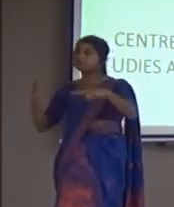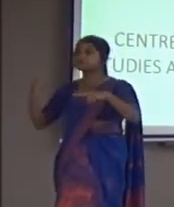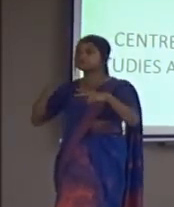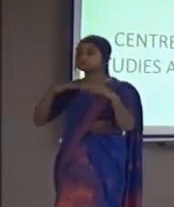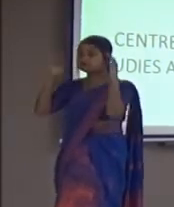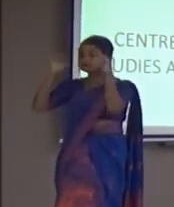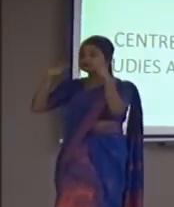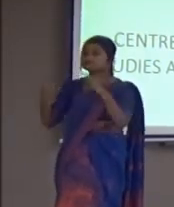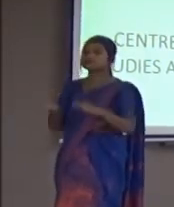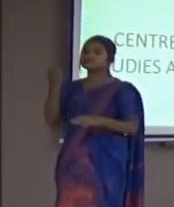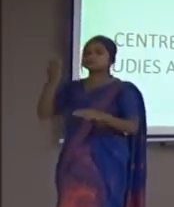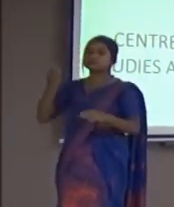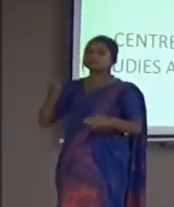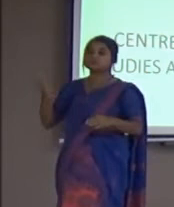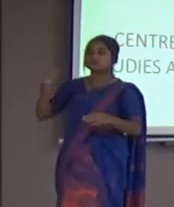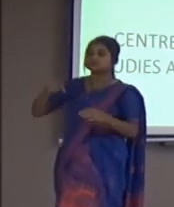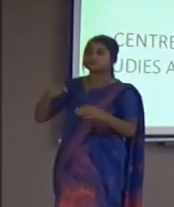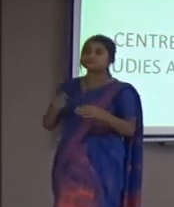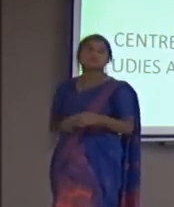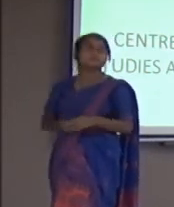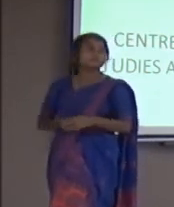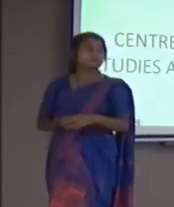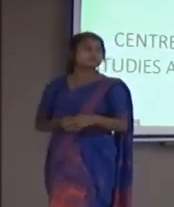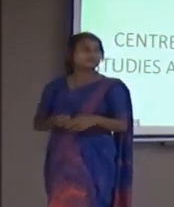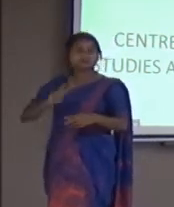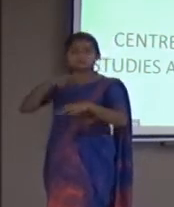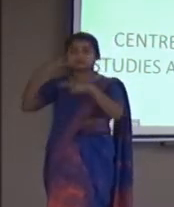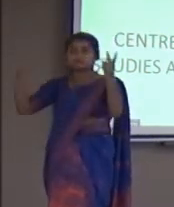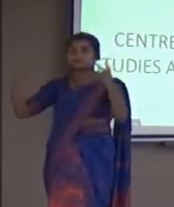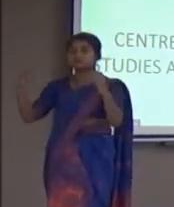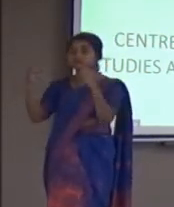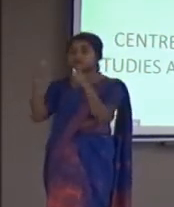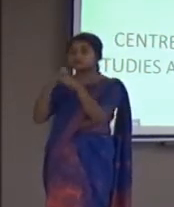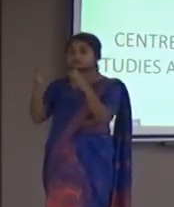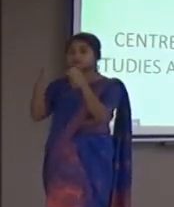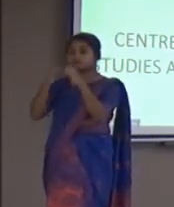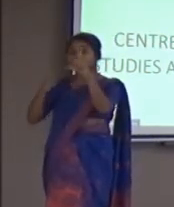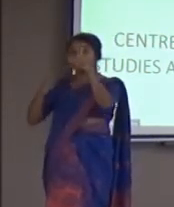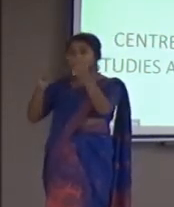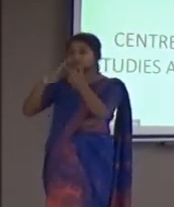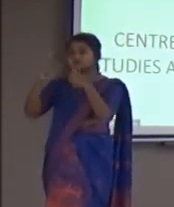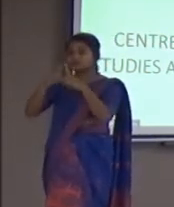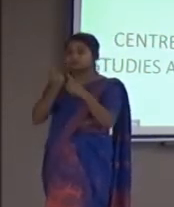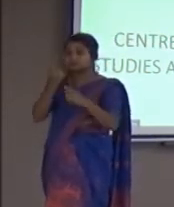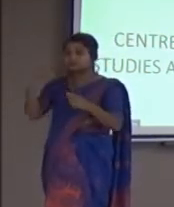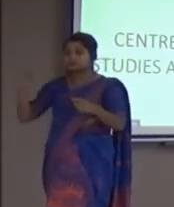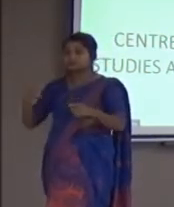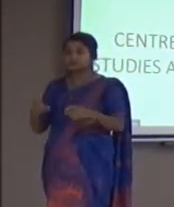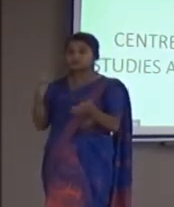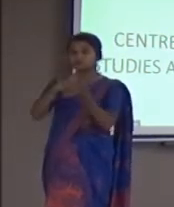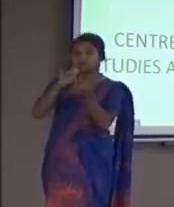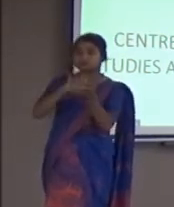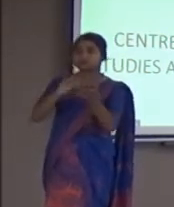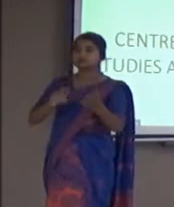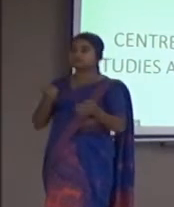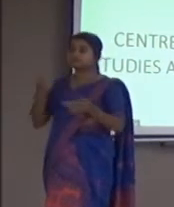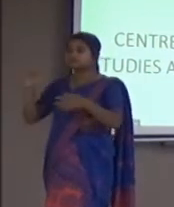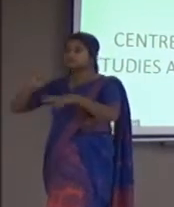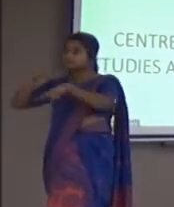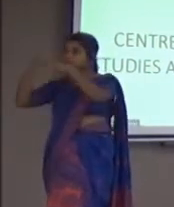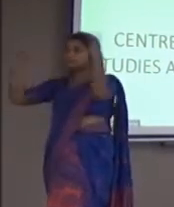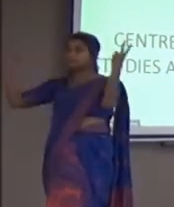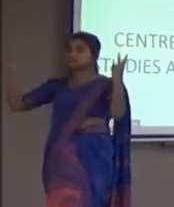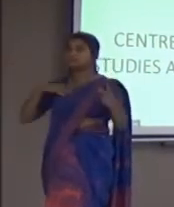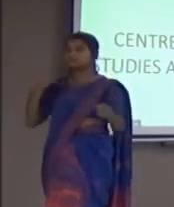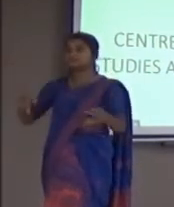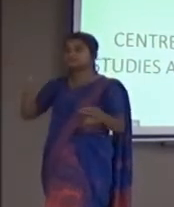then there are possibilities that we are able to create a right place, right kind of dialogue in our